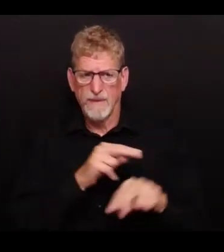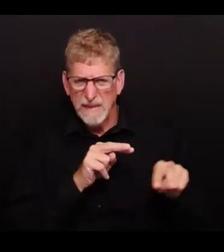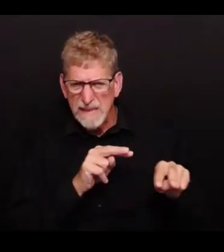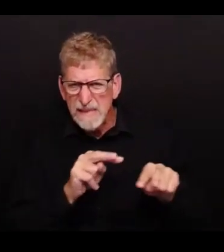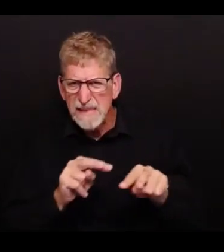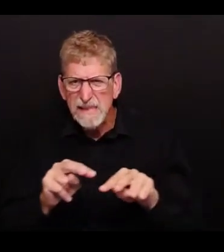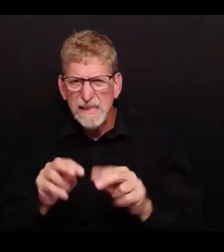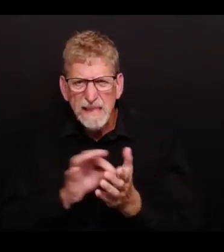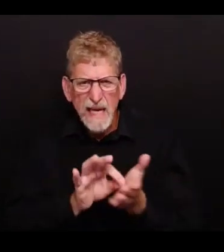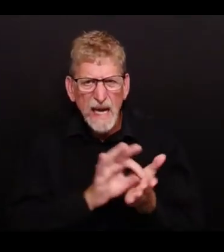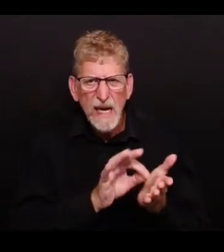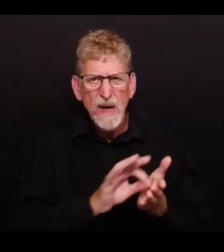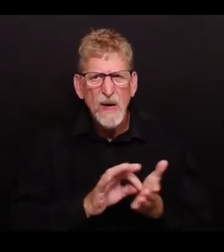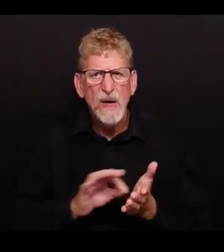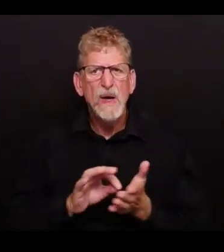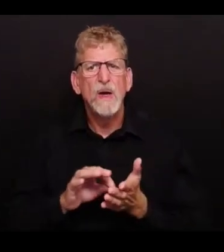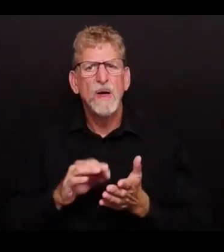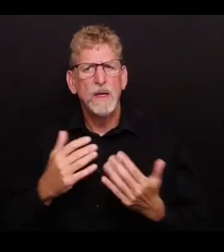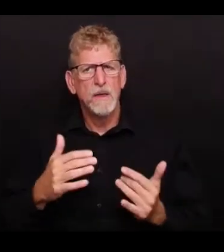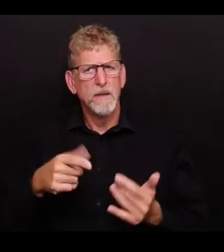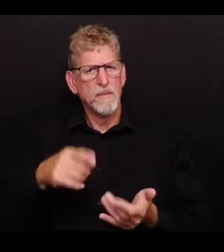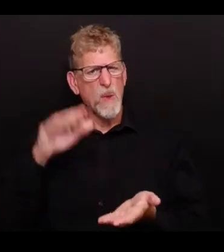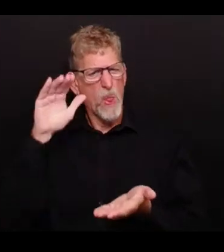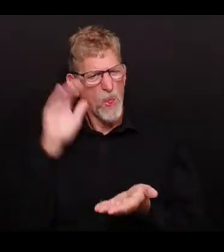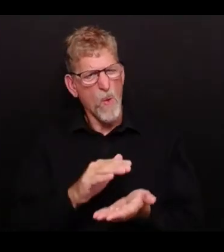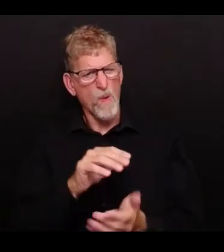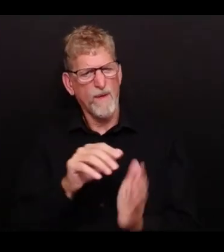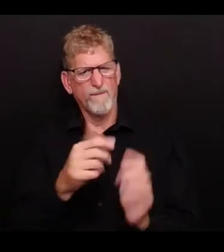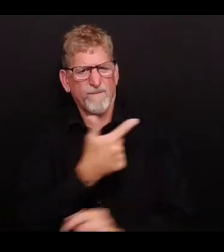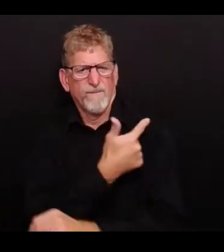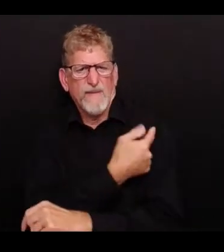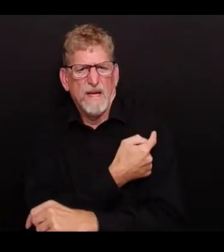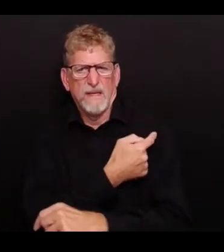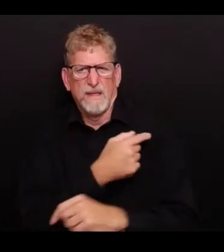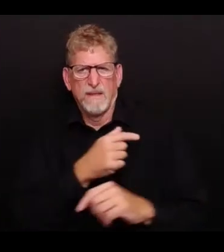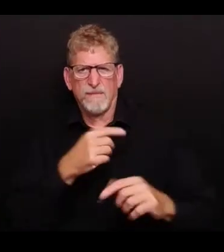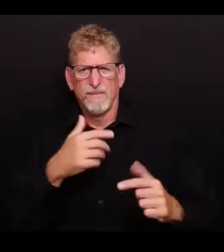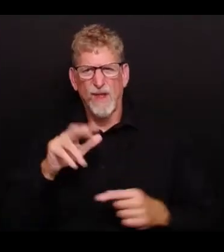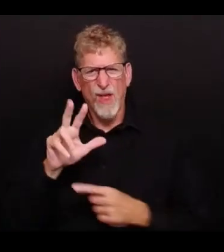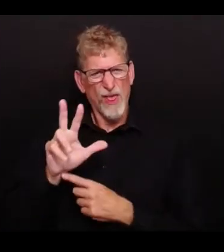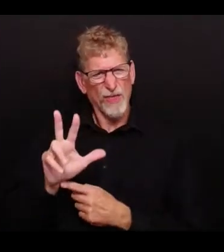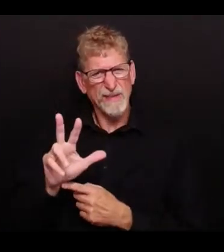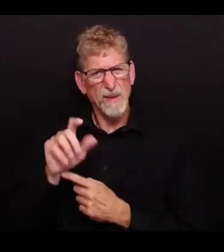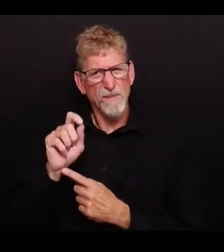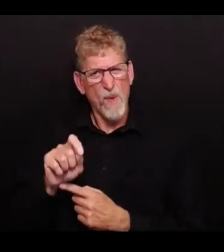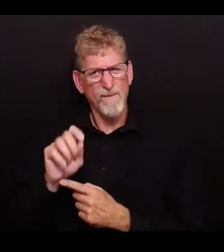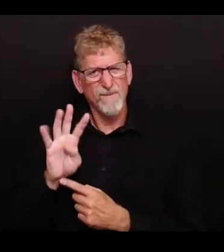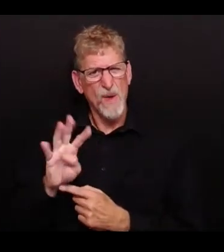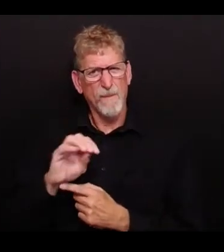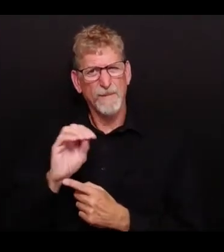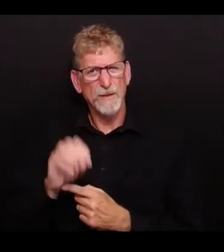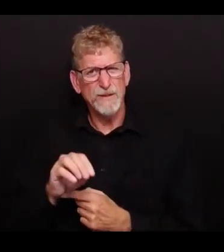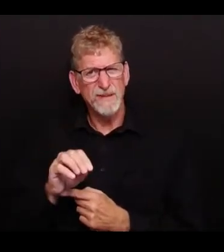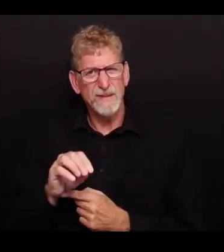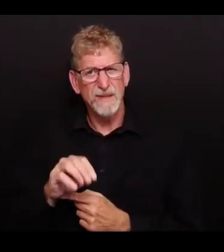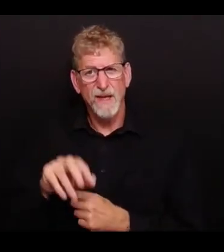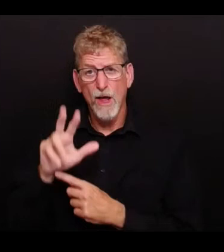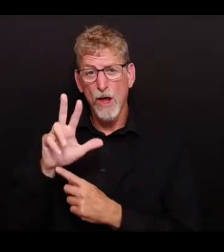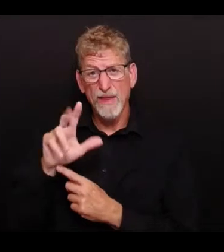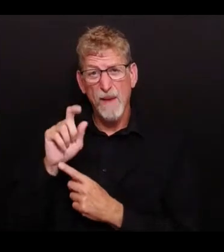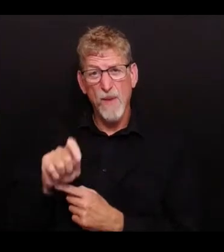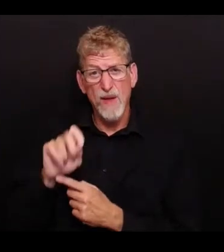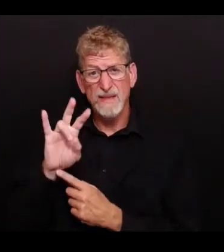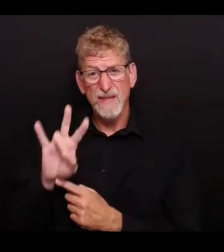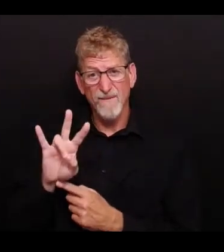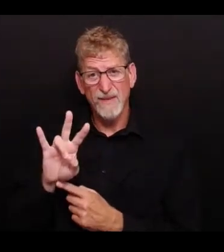lowest vaccination coverage were 3.4 and 3.7 times that in the states with